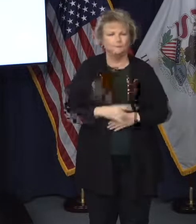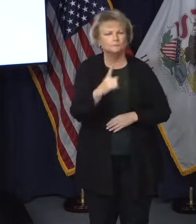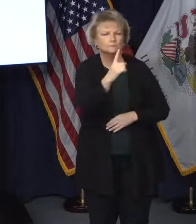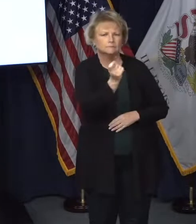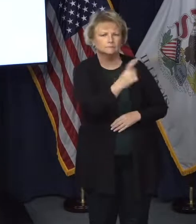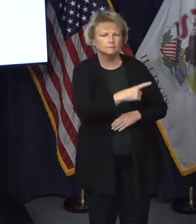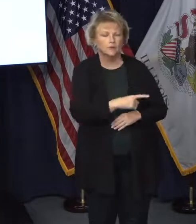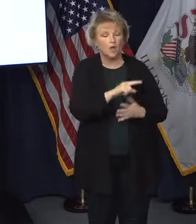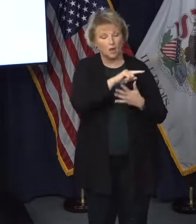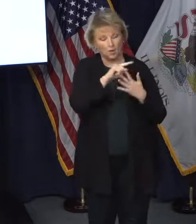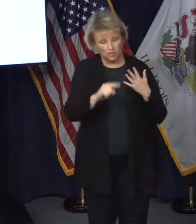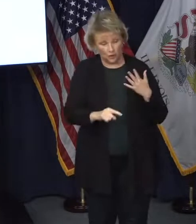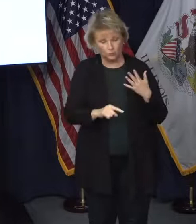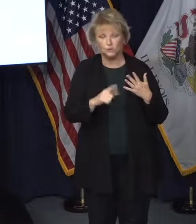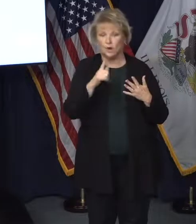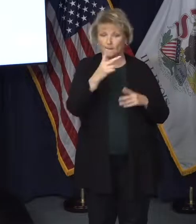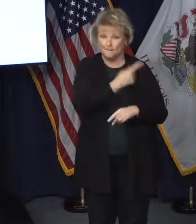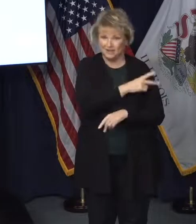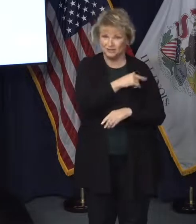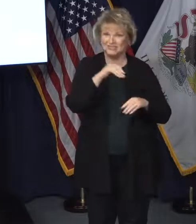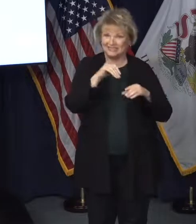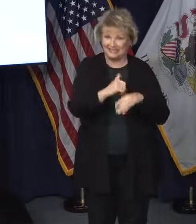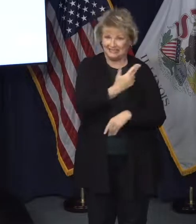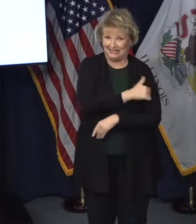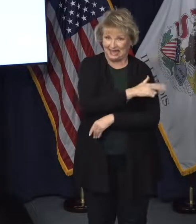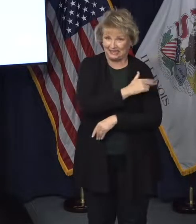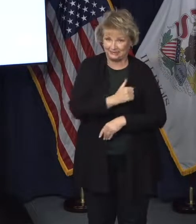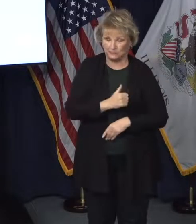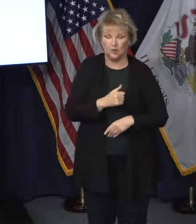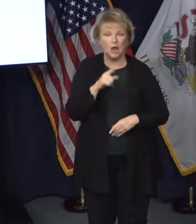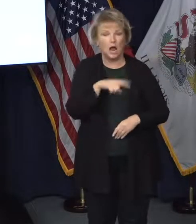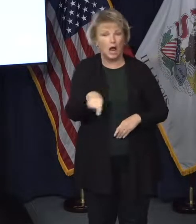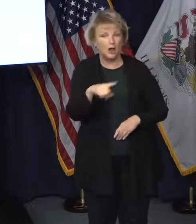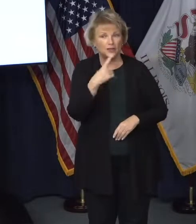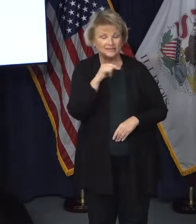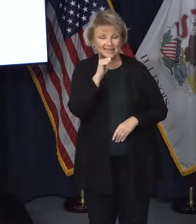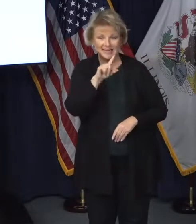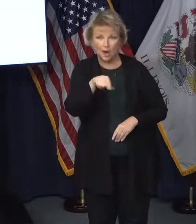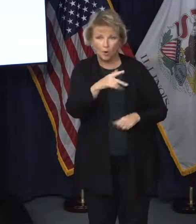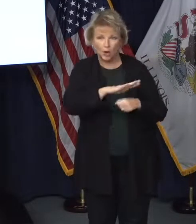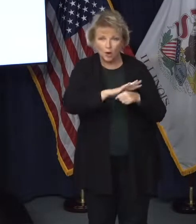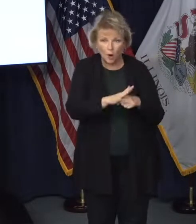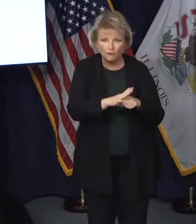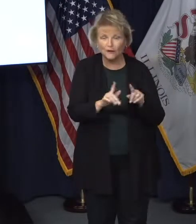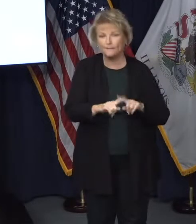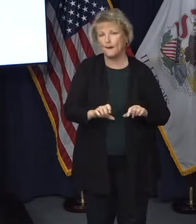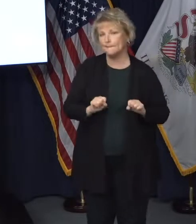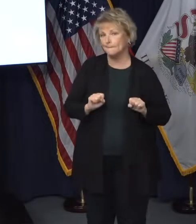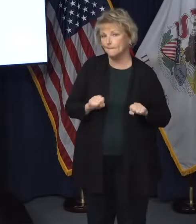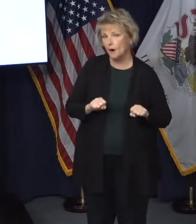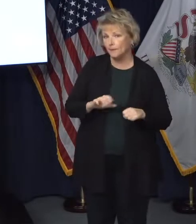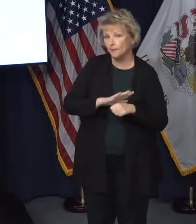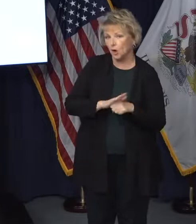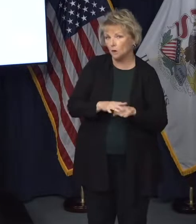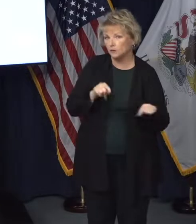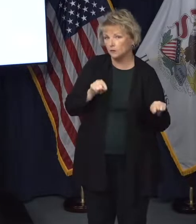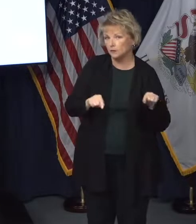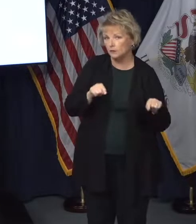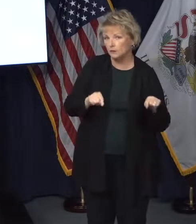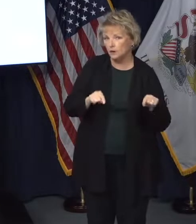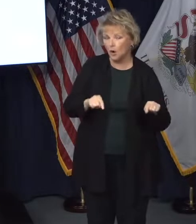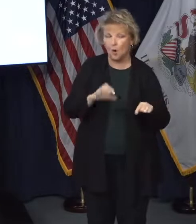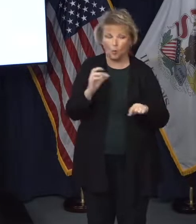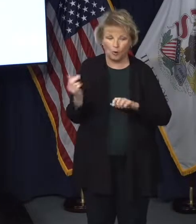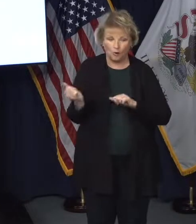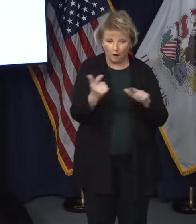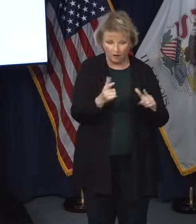And of those in the hospital, are they today saying not just COVID, but probable COVID? Are they